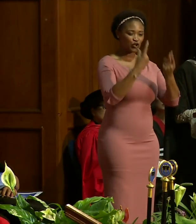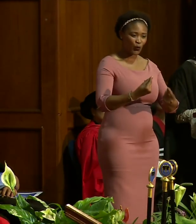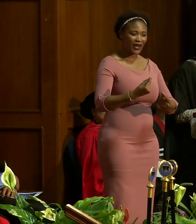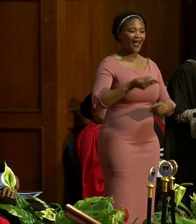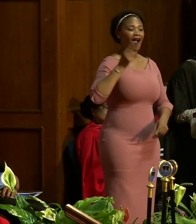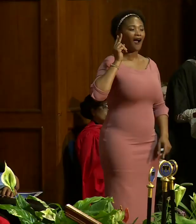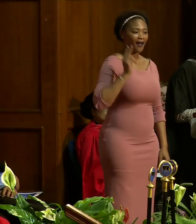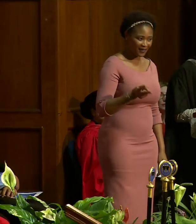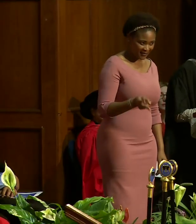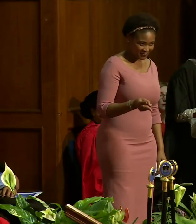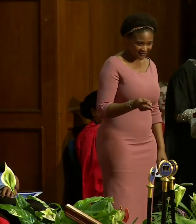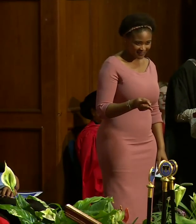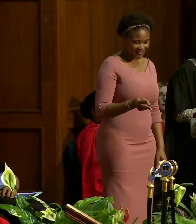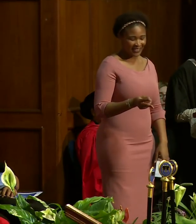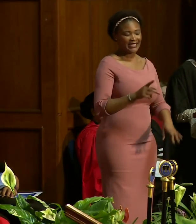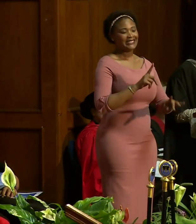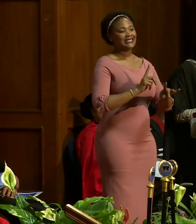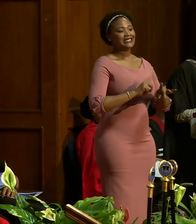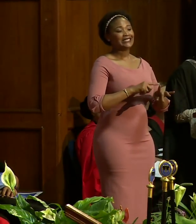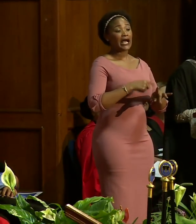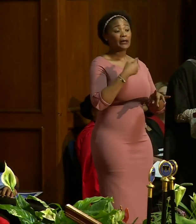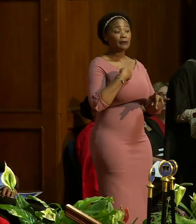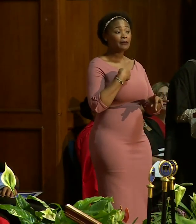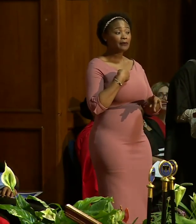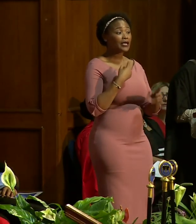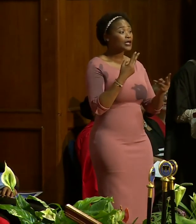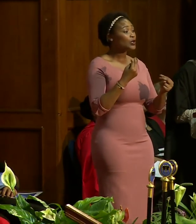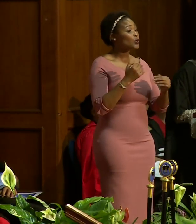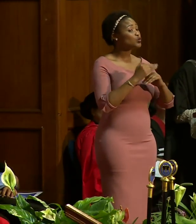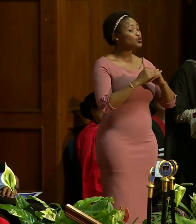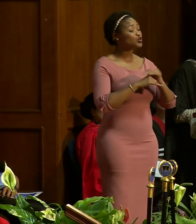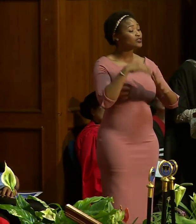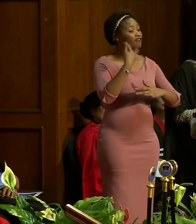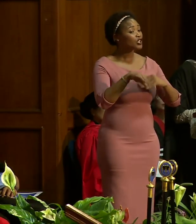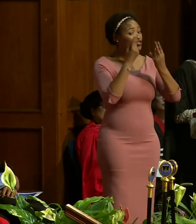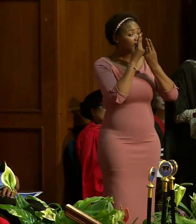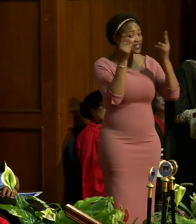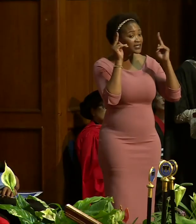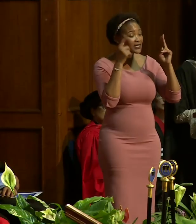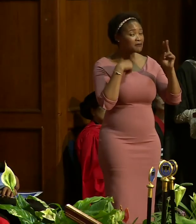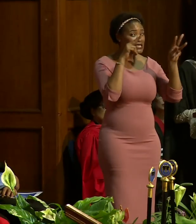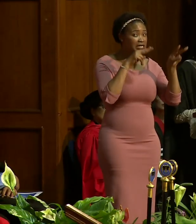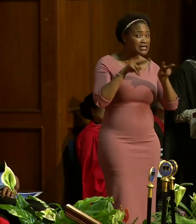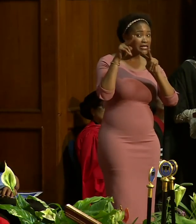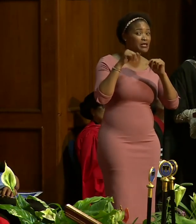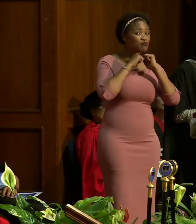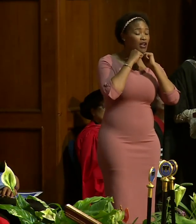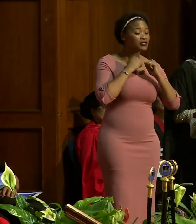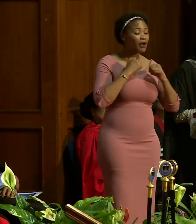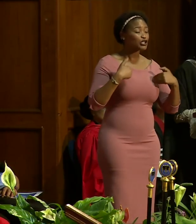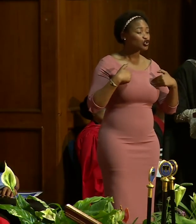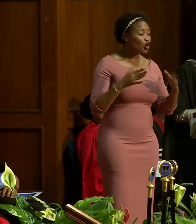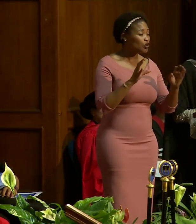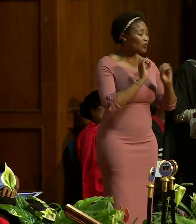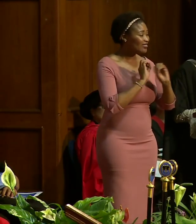again. So by the time I was in your shoes, finishing university, I had seen my parents start with nothing